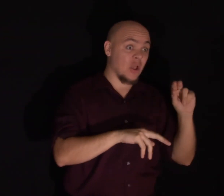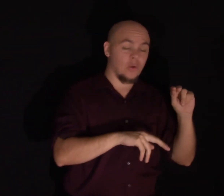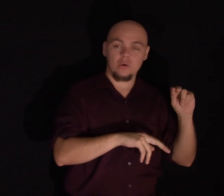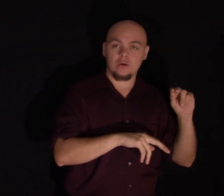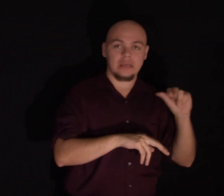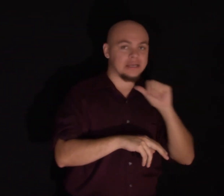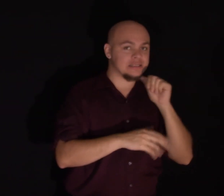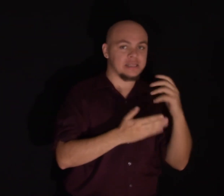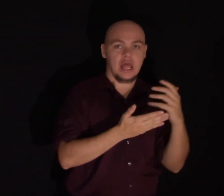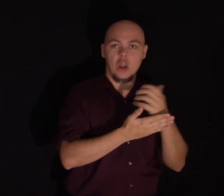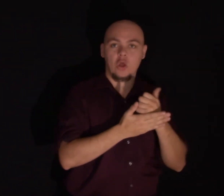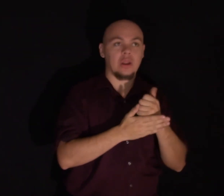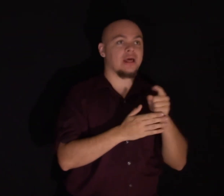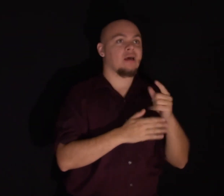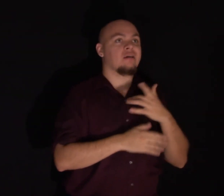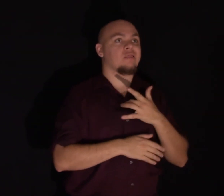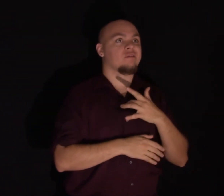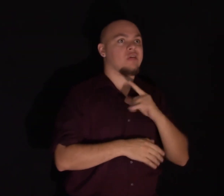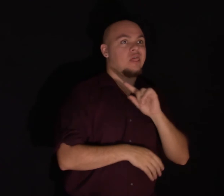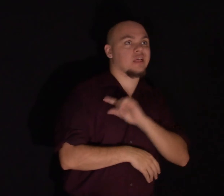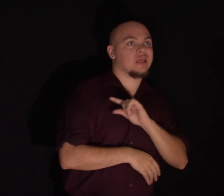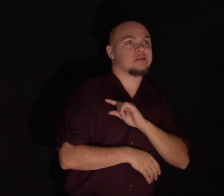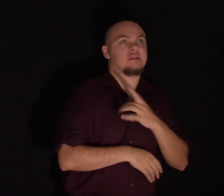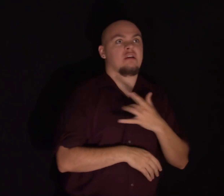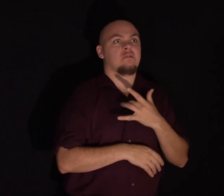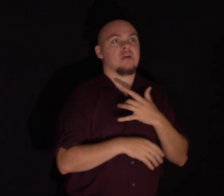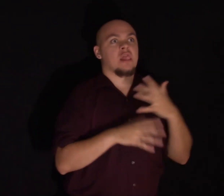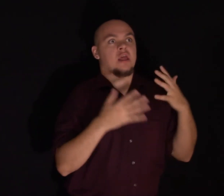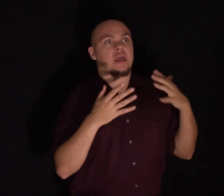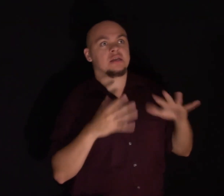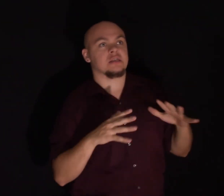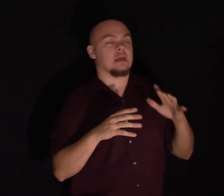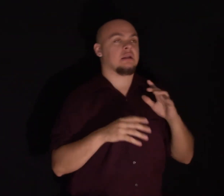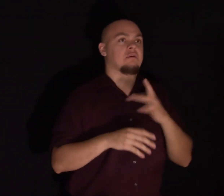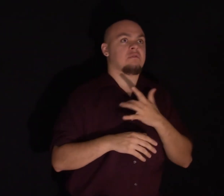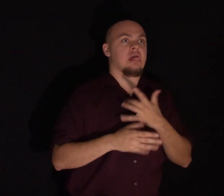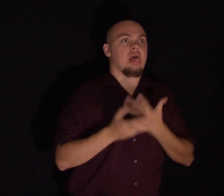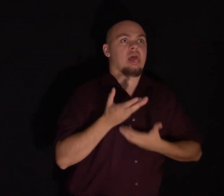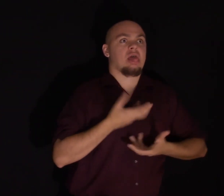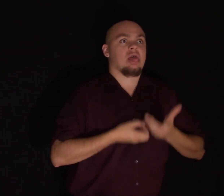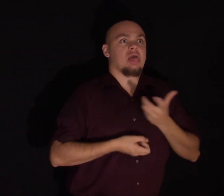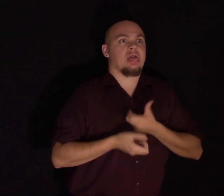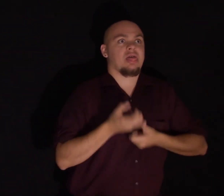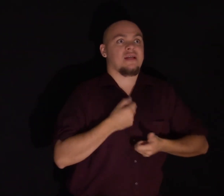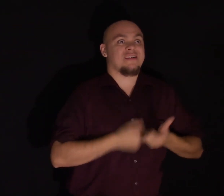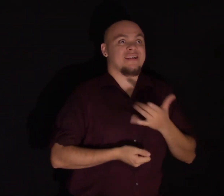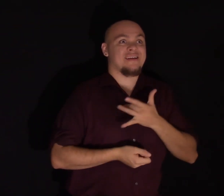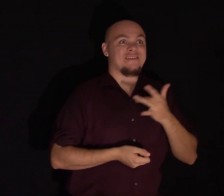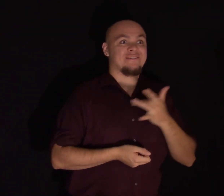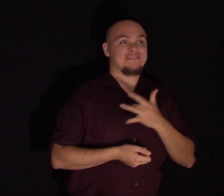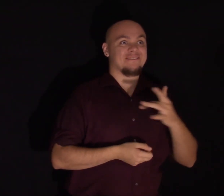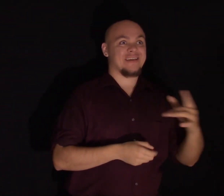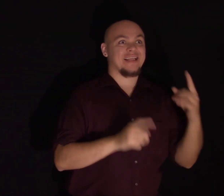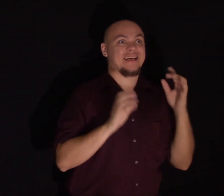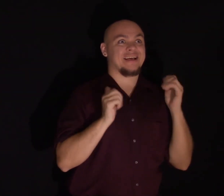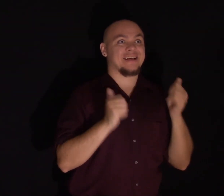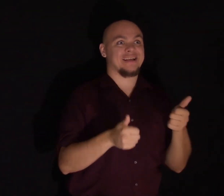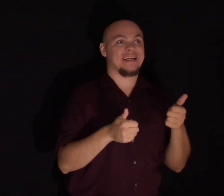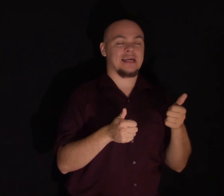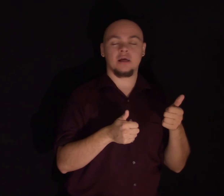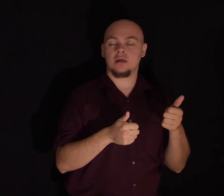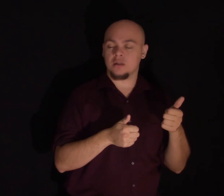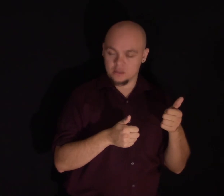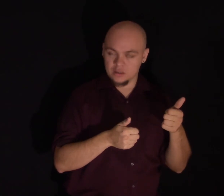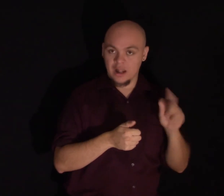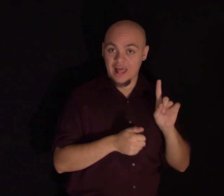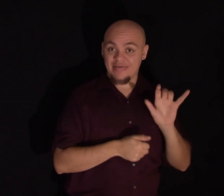unearned and the error is filled with guilt dread anxiety self-hatred all those good procrastinator feelings and the question is in this